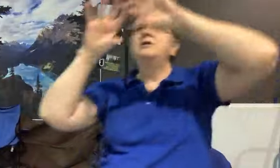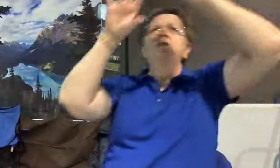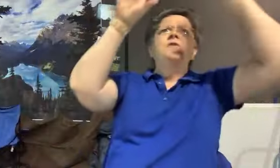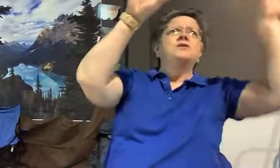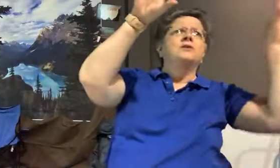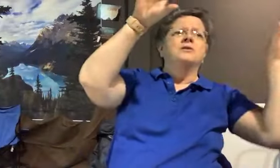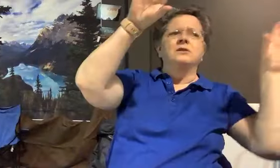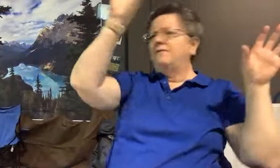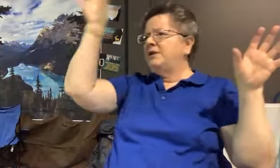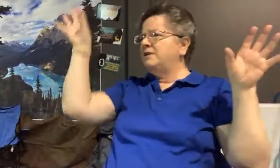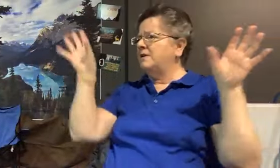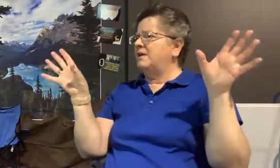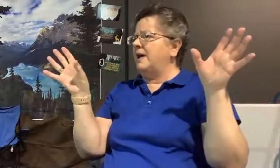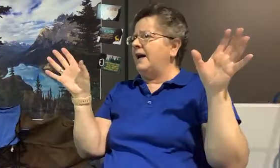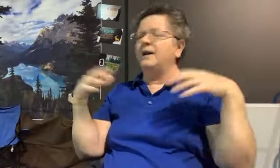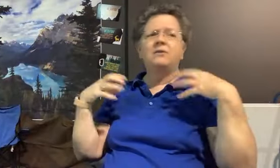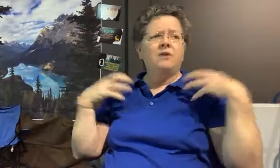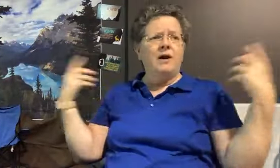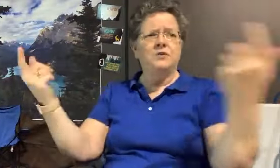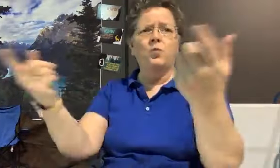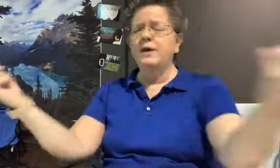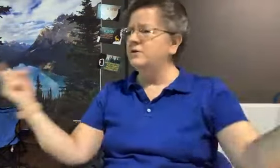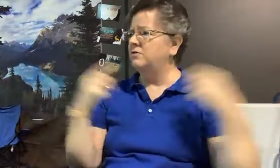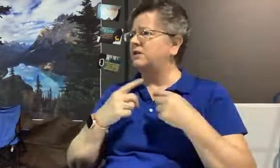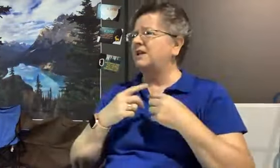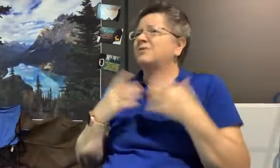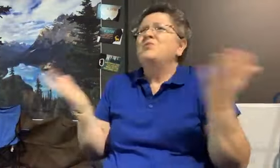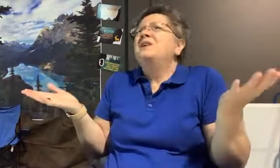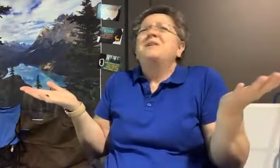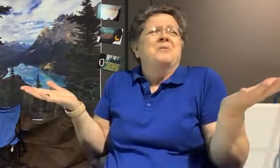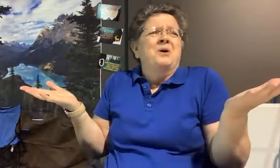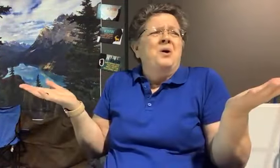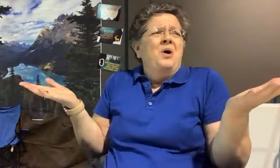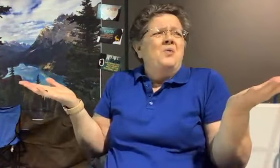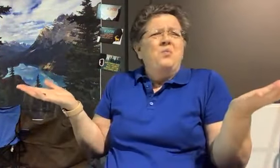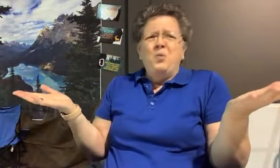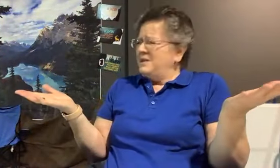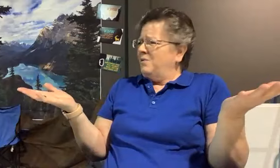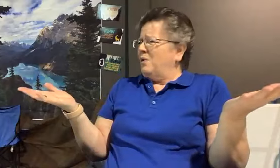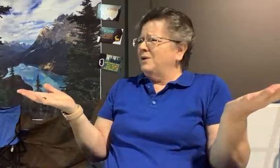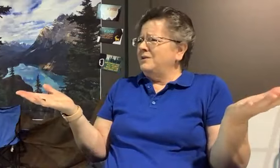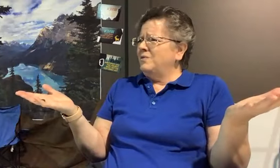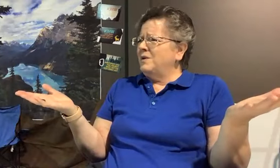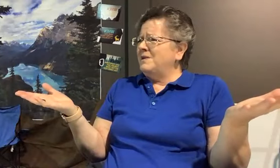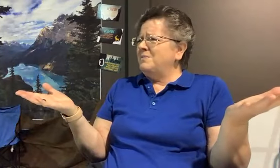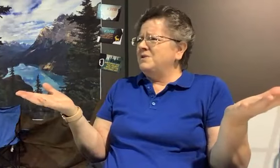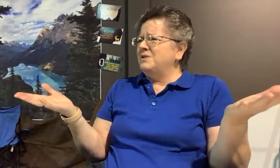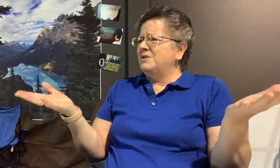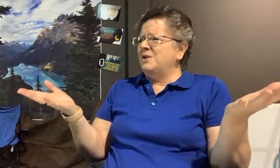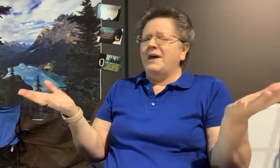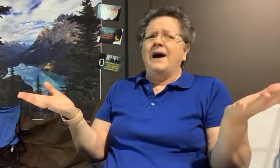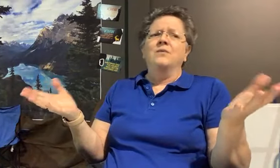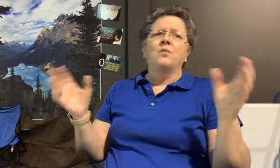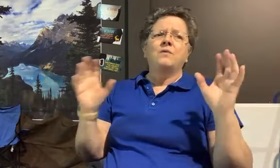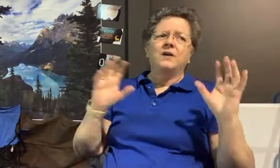these visions of this and that. And as Western thinkers, we go, what in the world? What am I supposed to do with that? Well, we've got